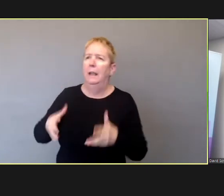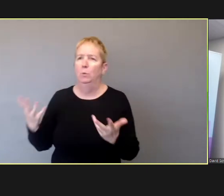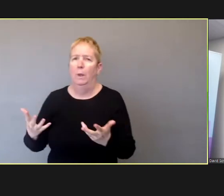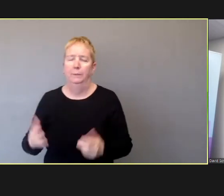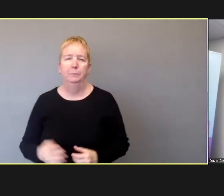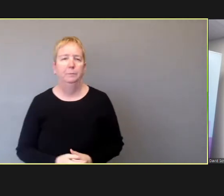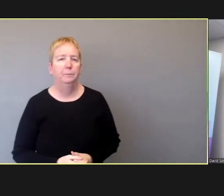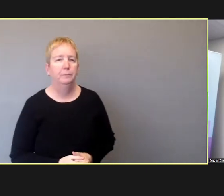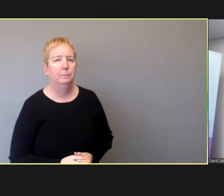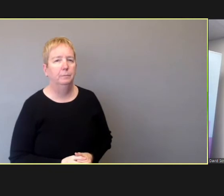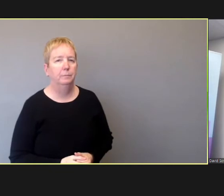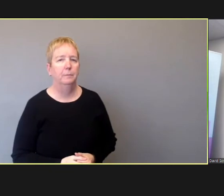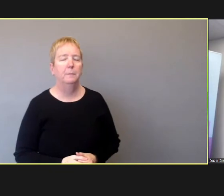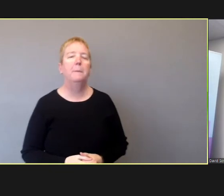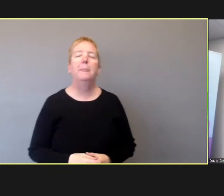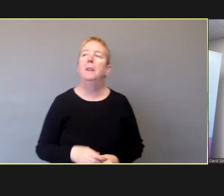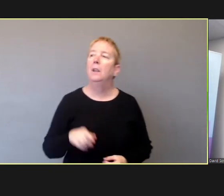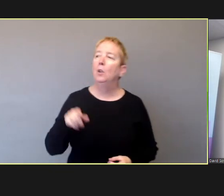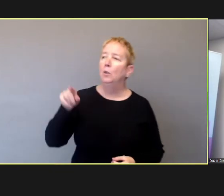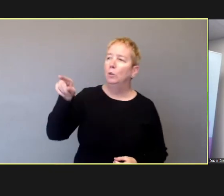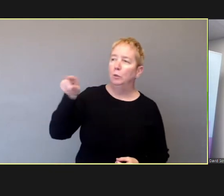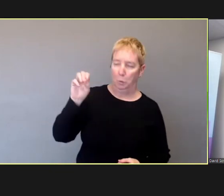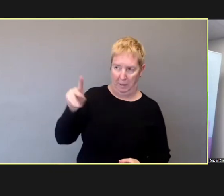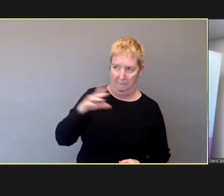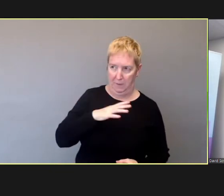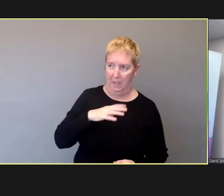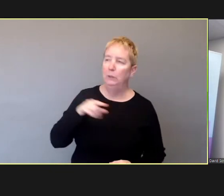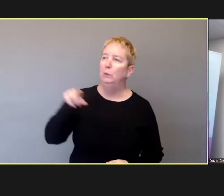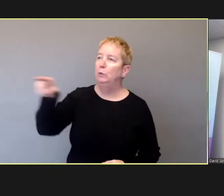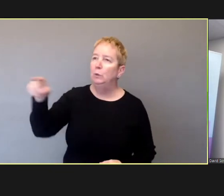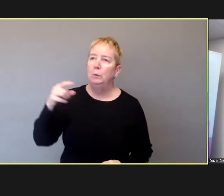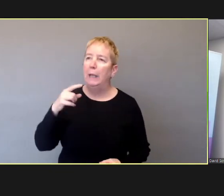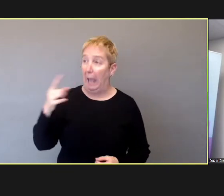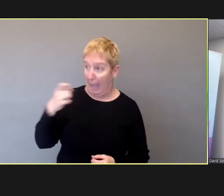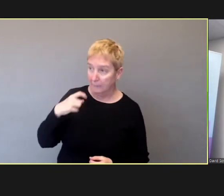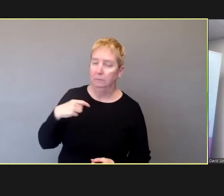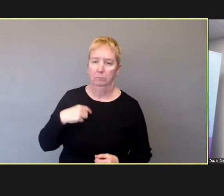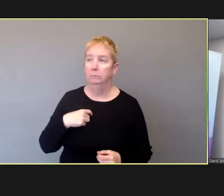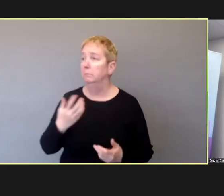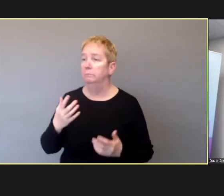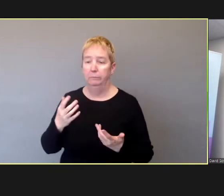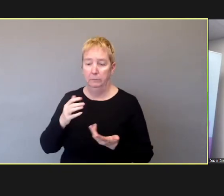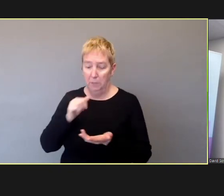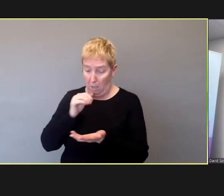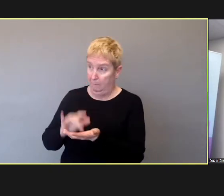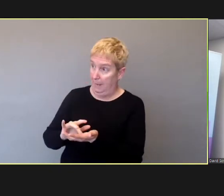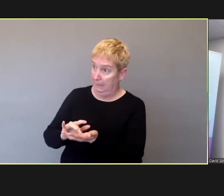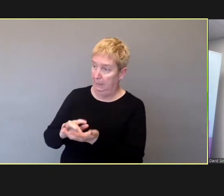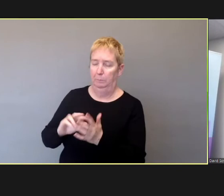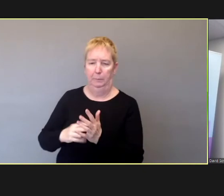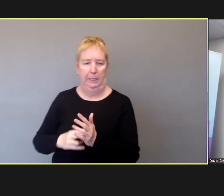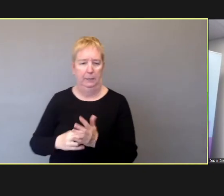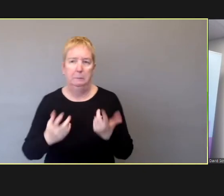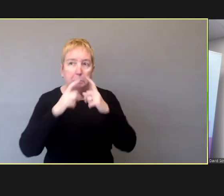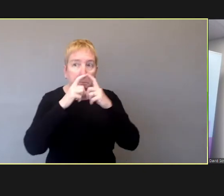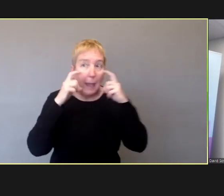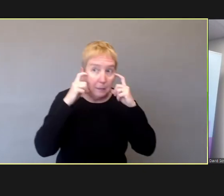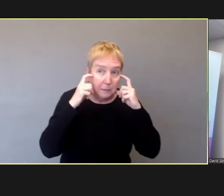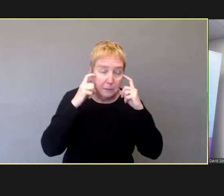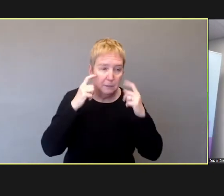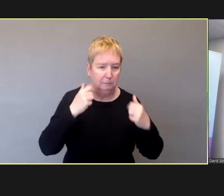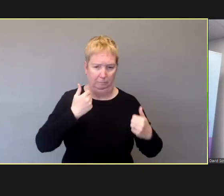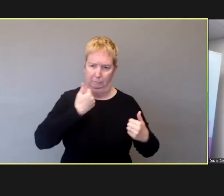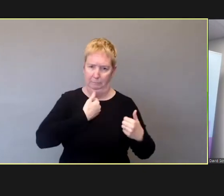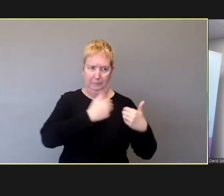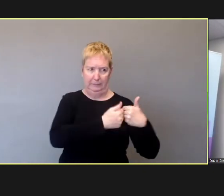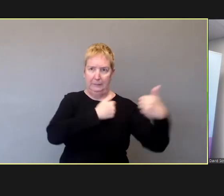those non-pharmacologic interventions are still effective. Masks are still effective. Distancing is still effective. Staying home, for God's sakes,